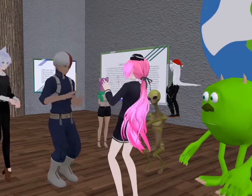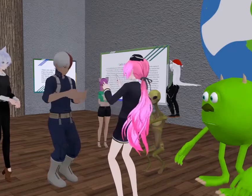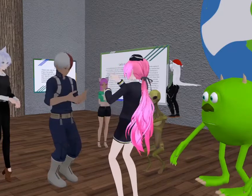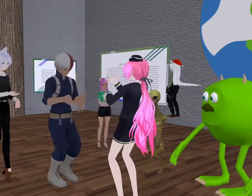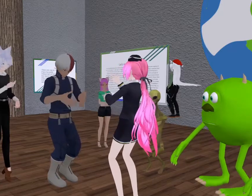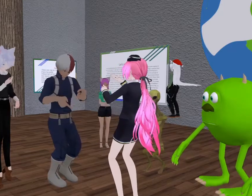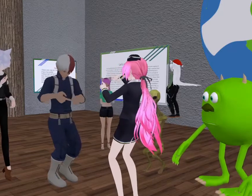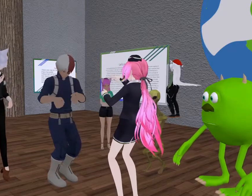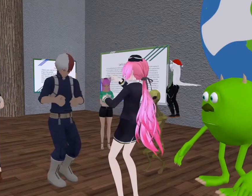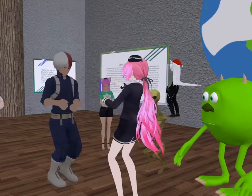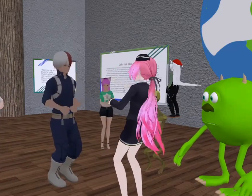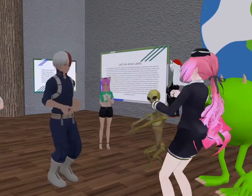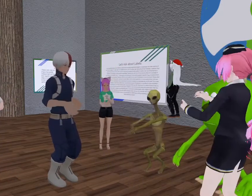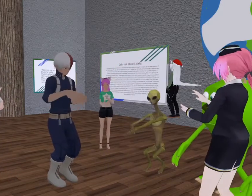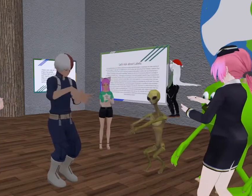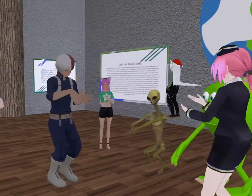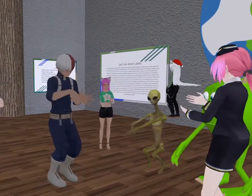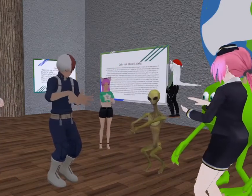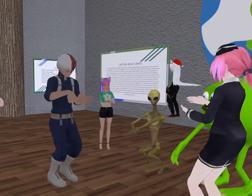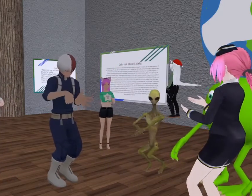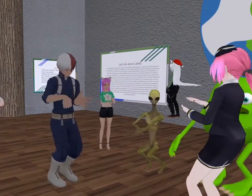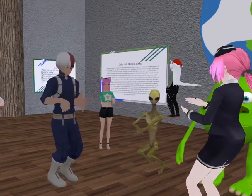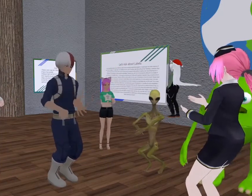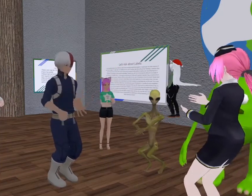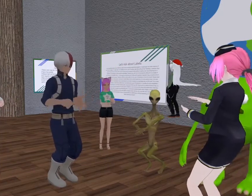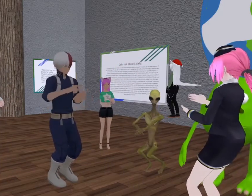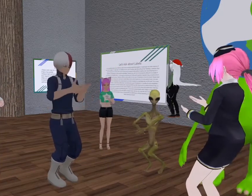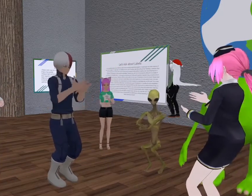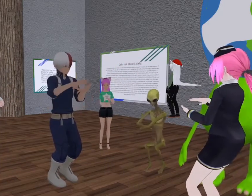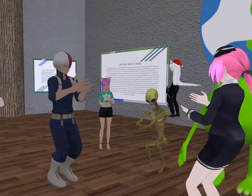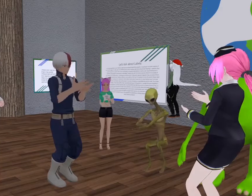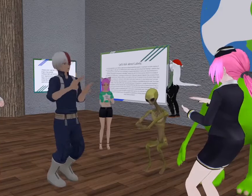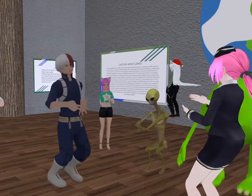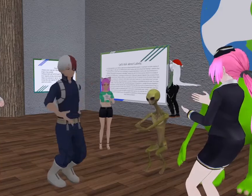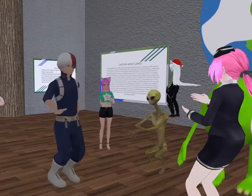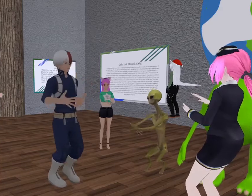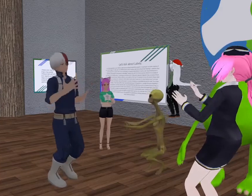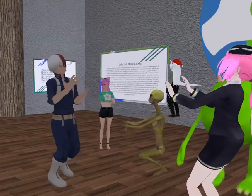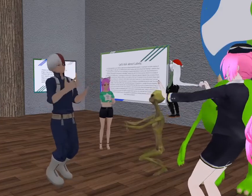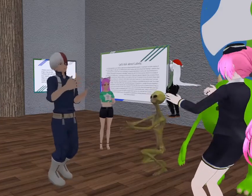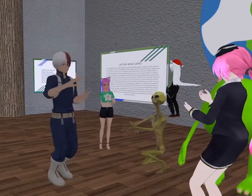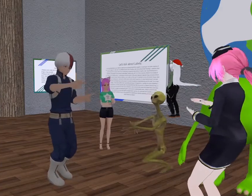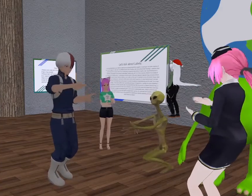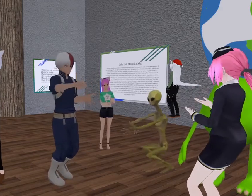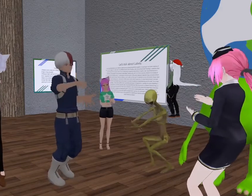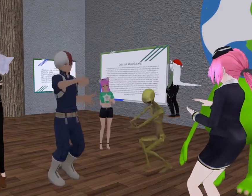you're like, like when the presentation started, the You're whole like, time he was just like this, okay, that's cooking, perfect. cooking. Doesn't William matter Pepper, who. Doesn't matter who. cooking. I